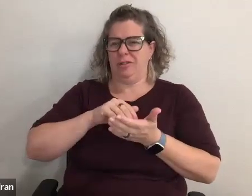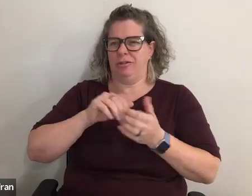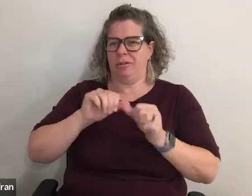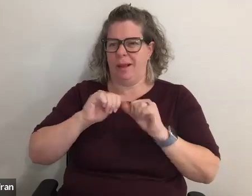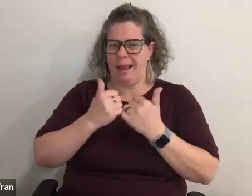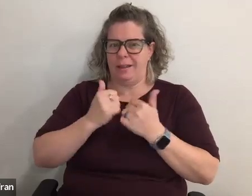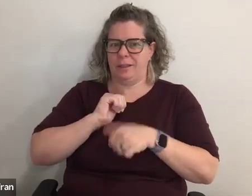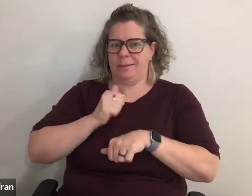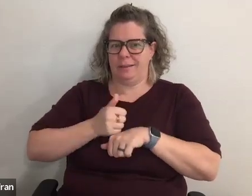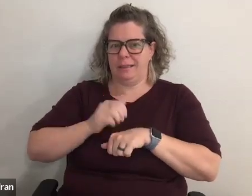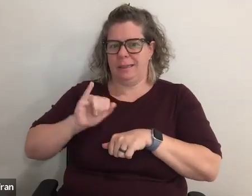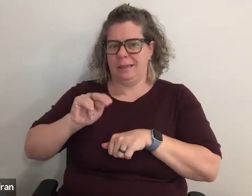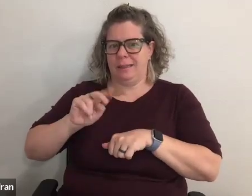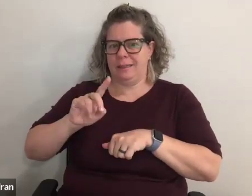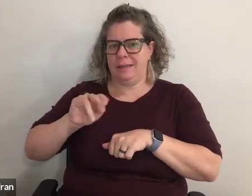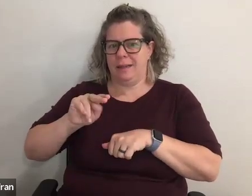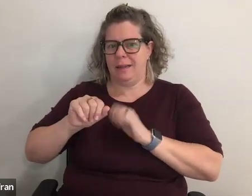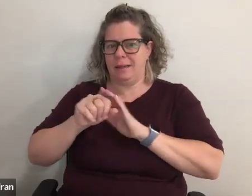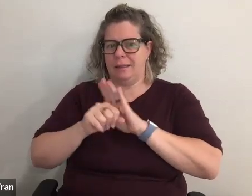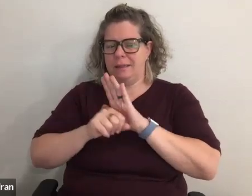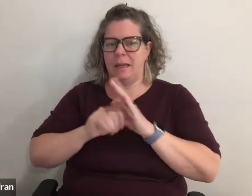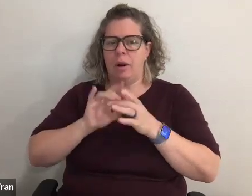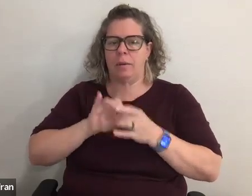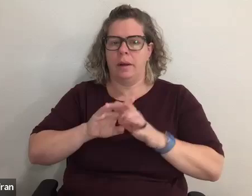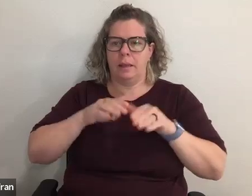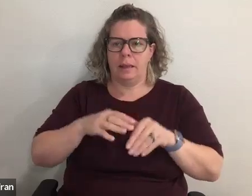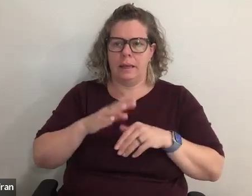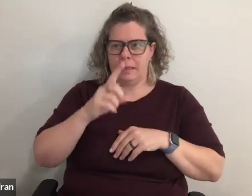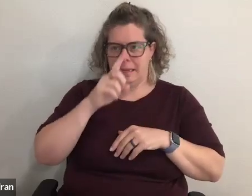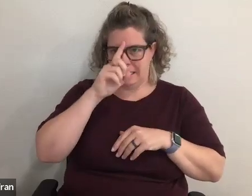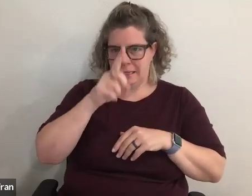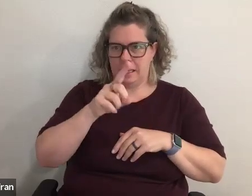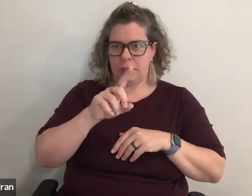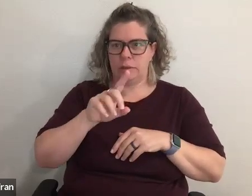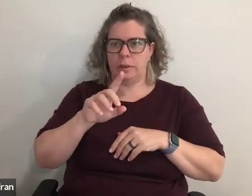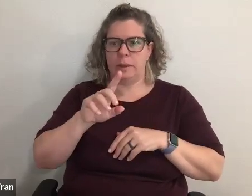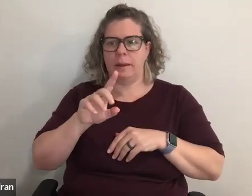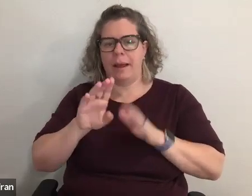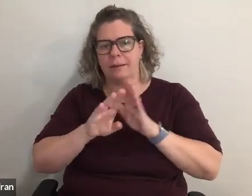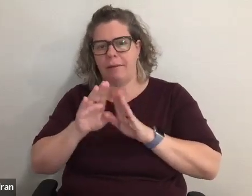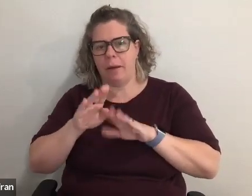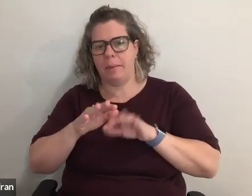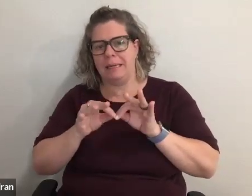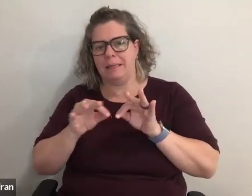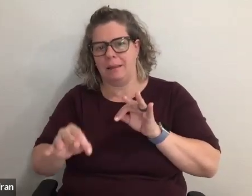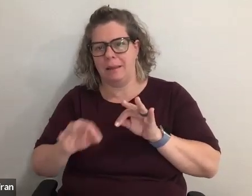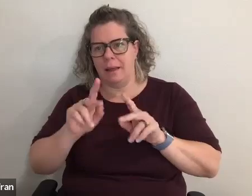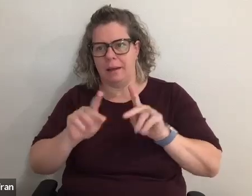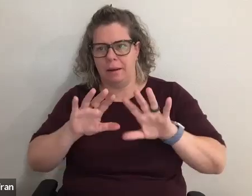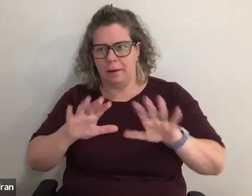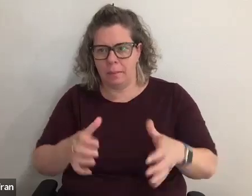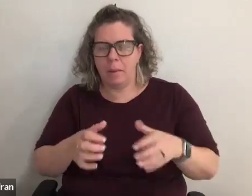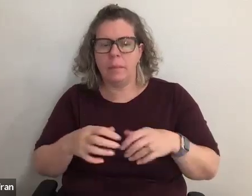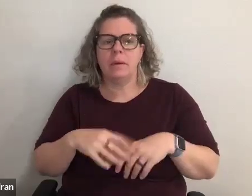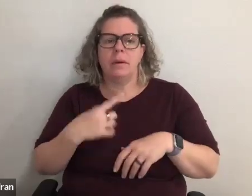we primarily focused on the intellectual and developmentally delayed population. And so we're excited that about 15 or 16